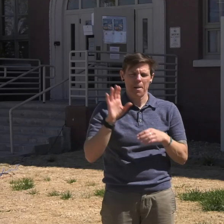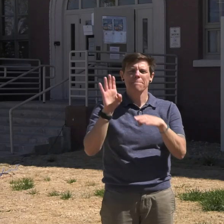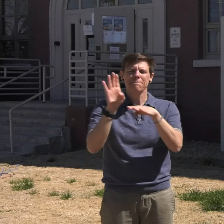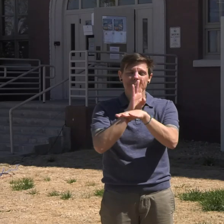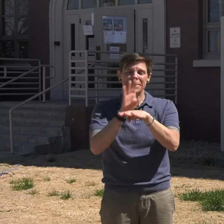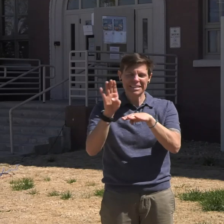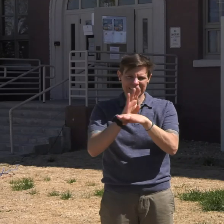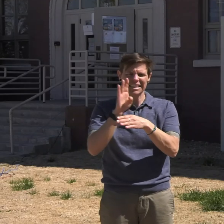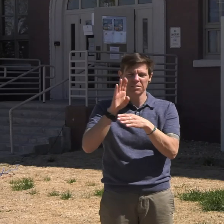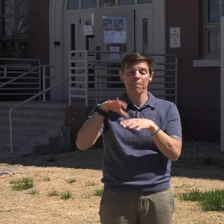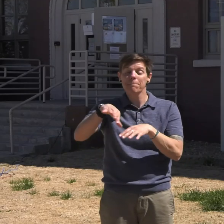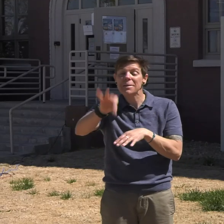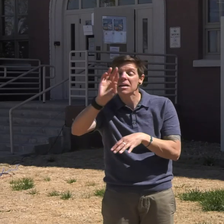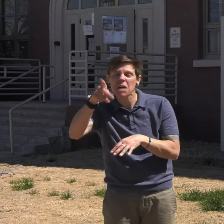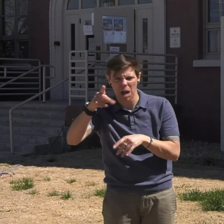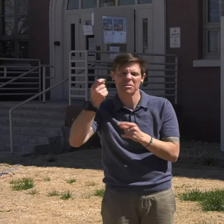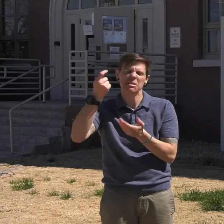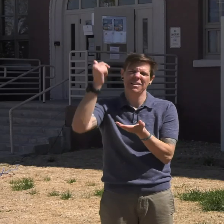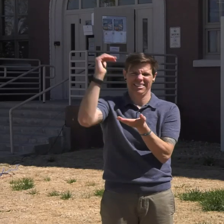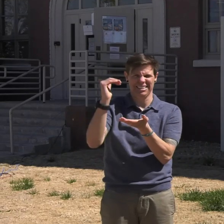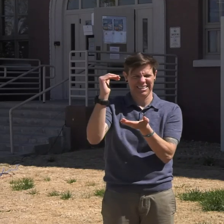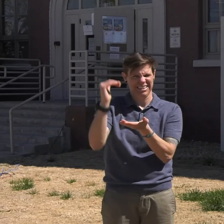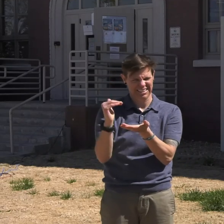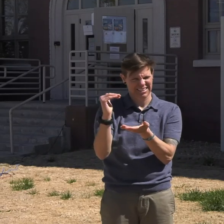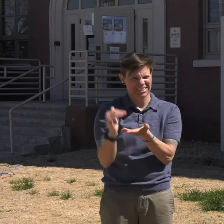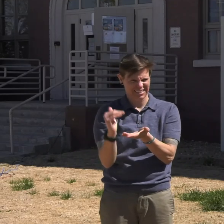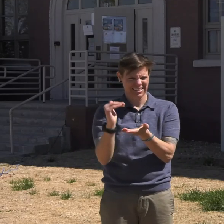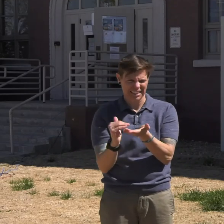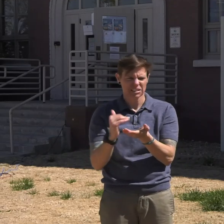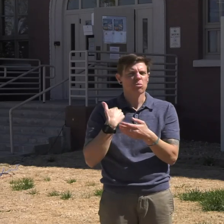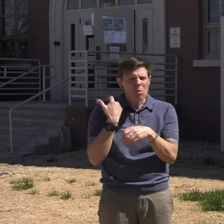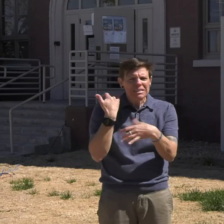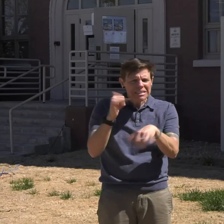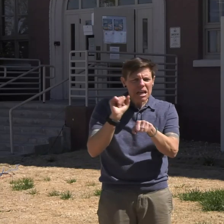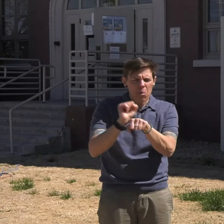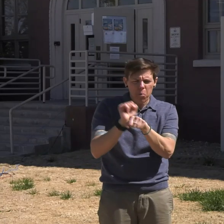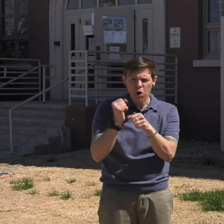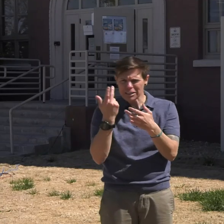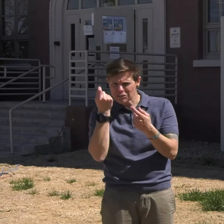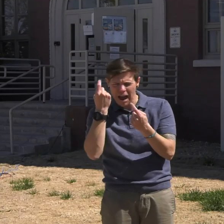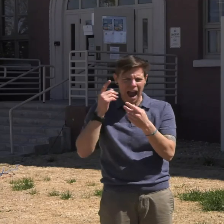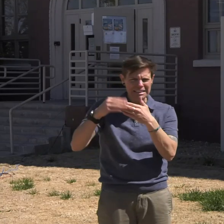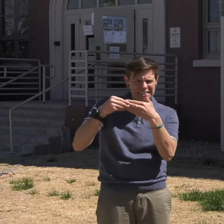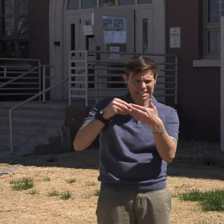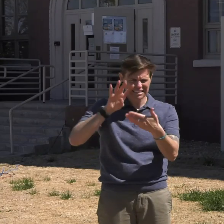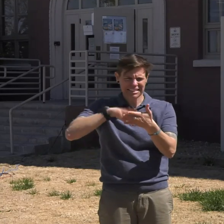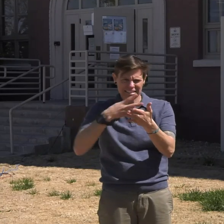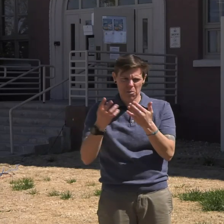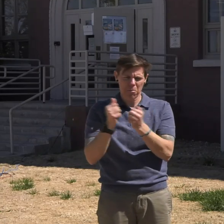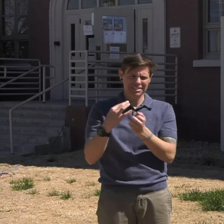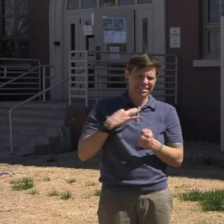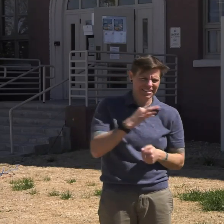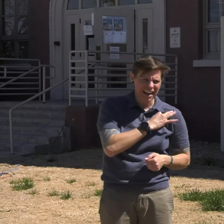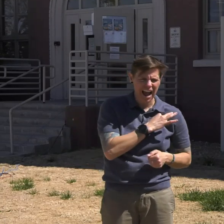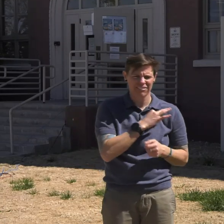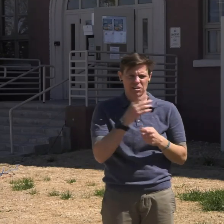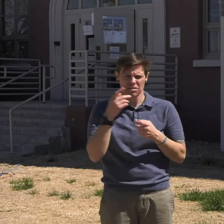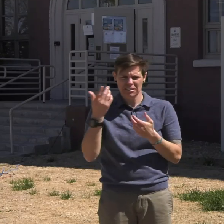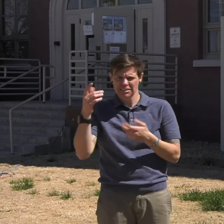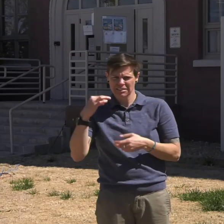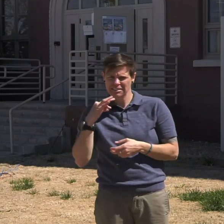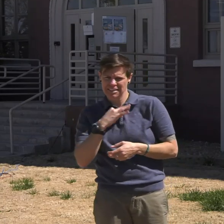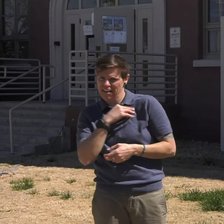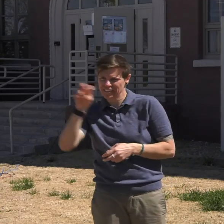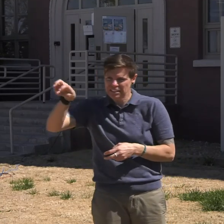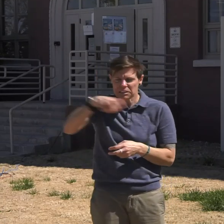can imagine, because all the businesses are closed down. So we are working with the union to flex our staff to be able to do more residential pickup because